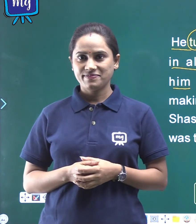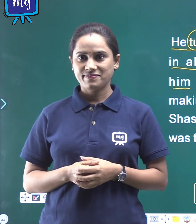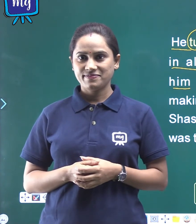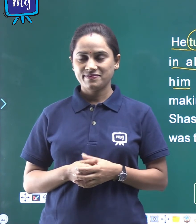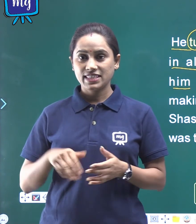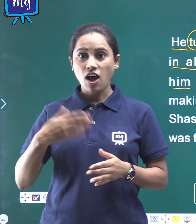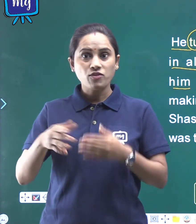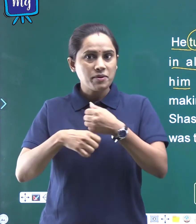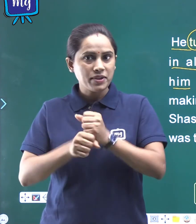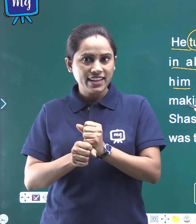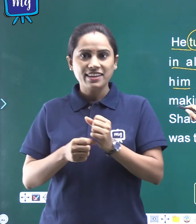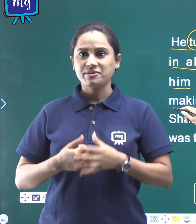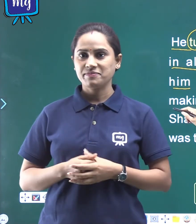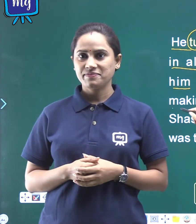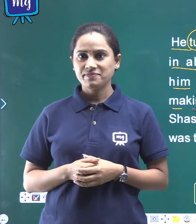After making